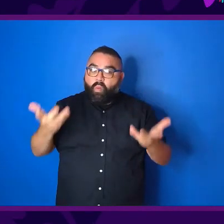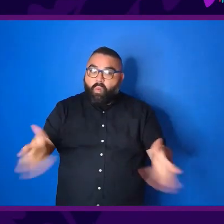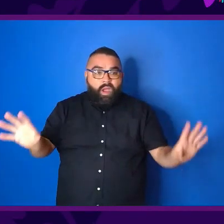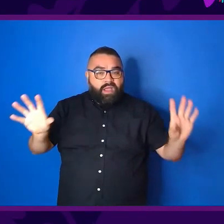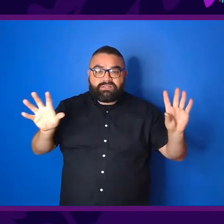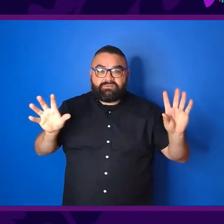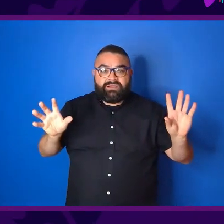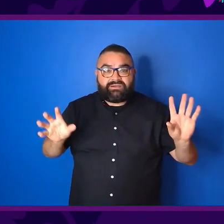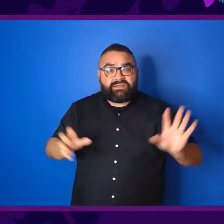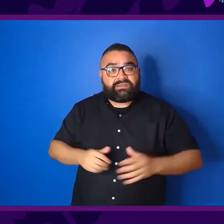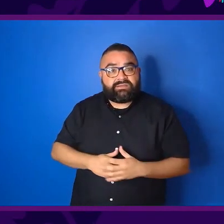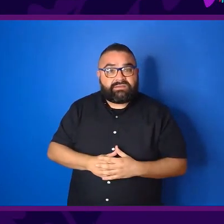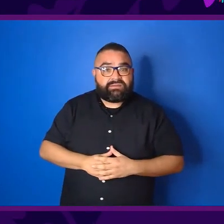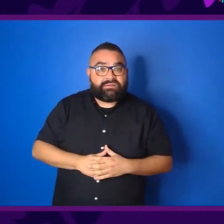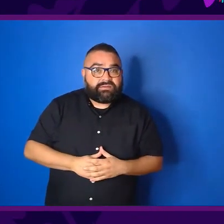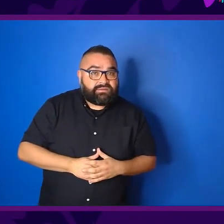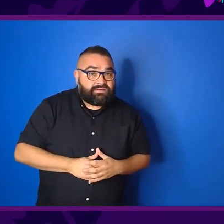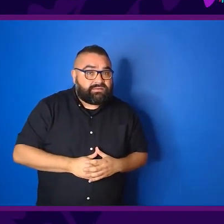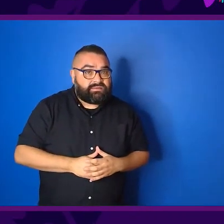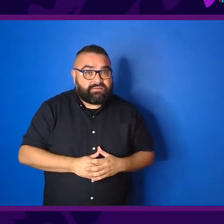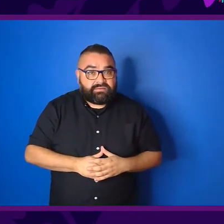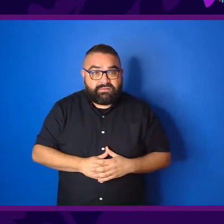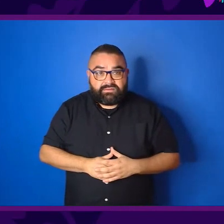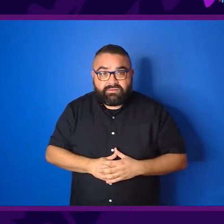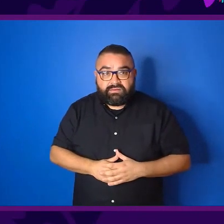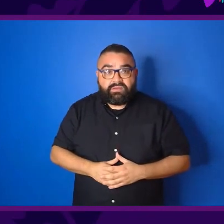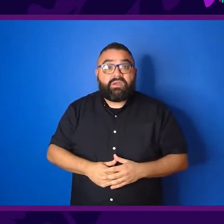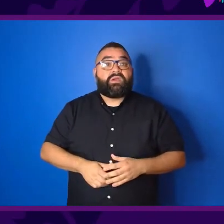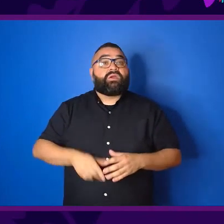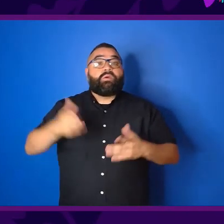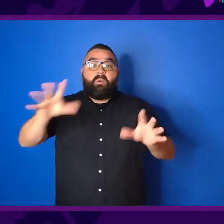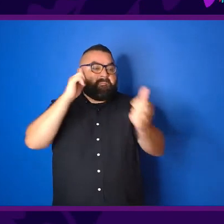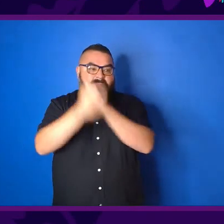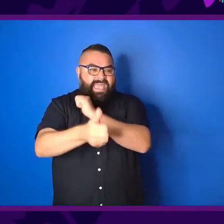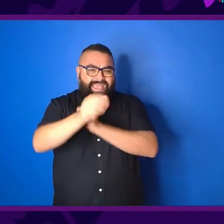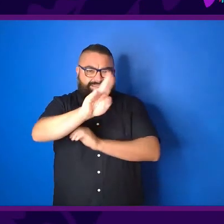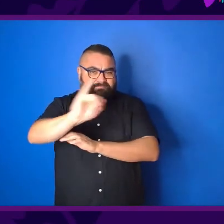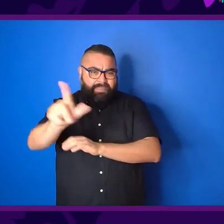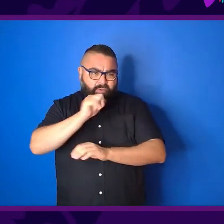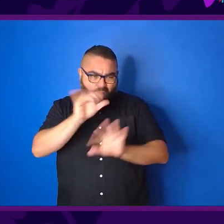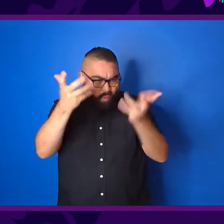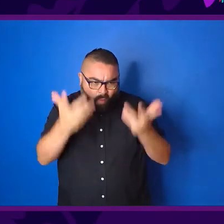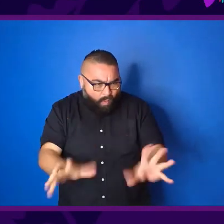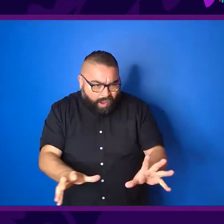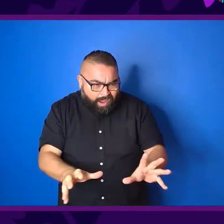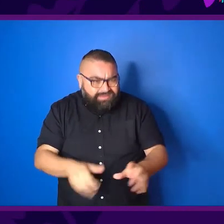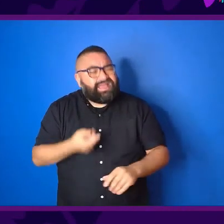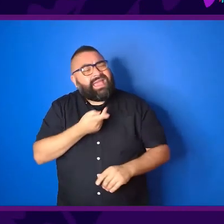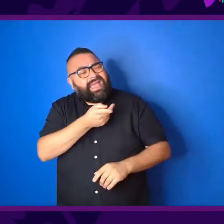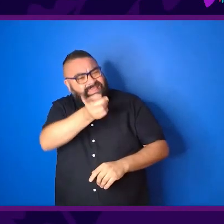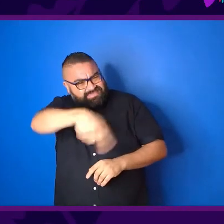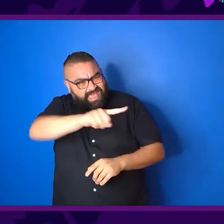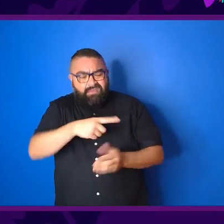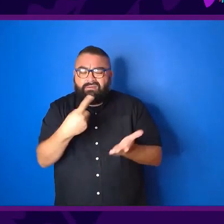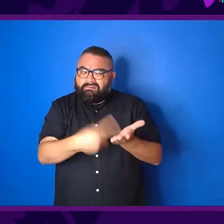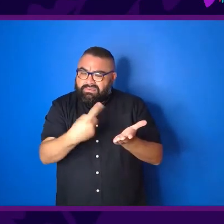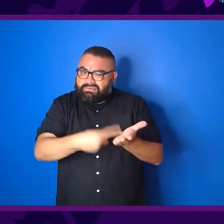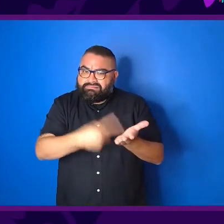when Dolores came in and sat down and talked with such